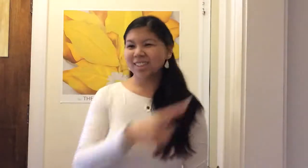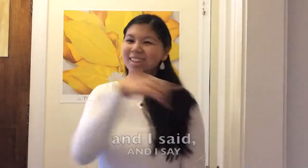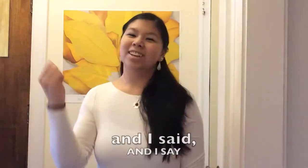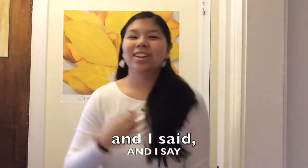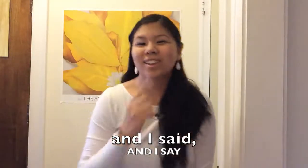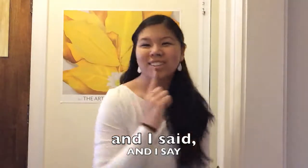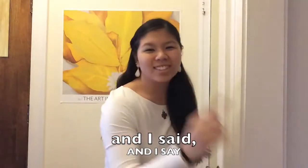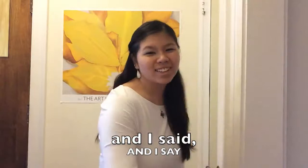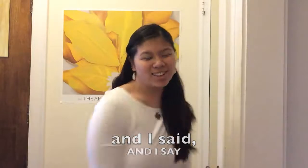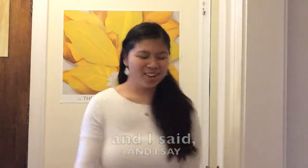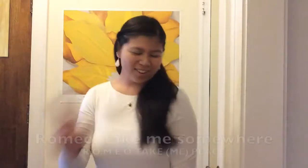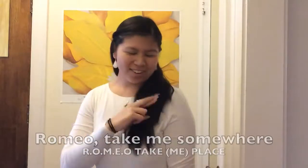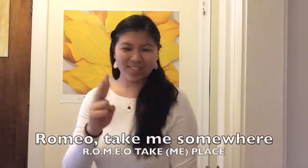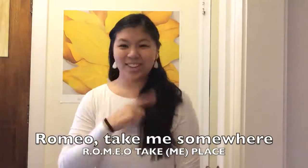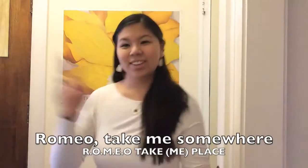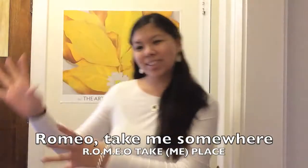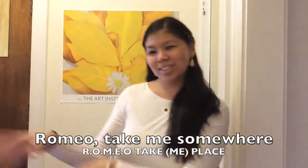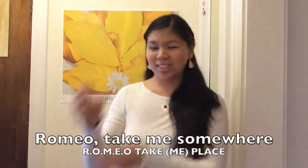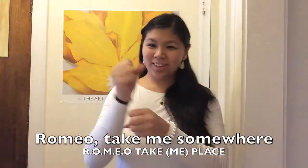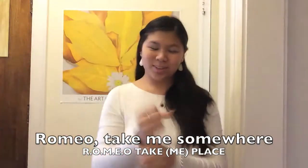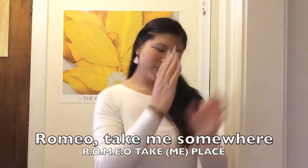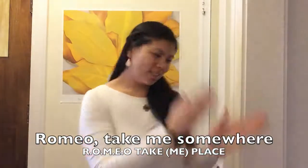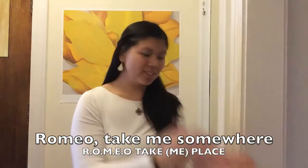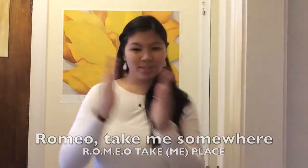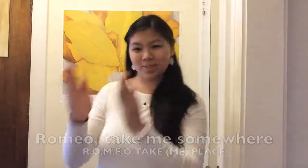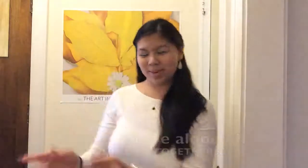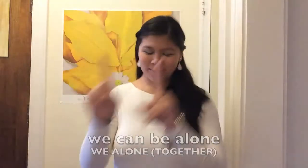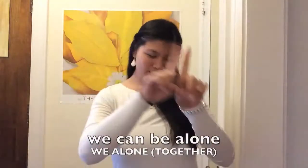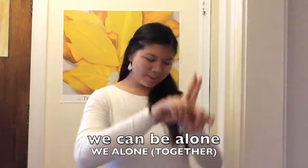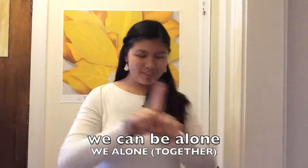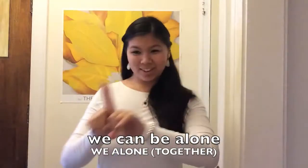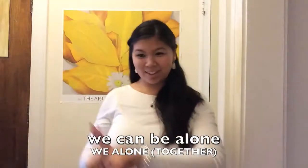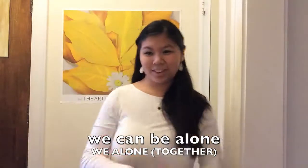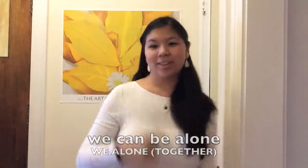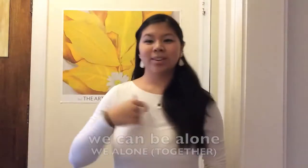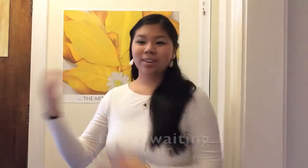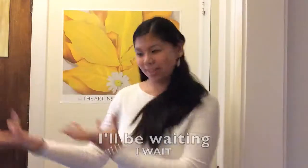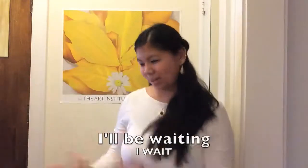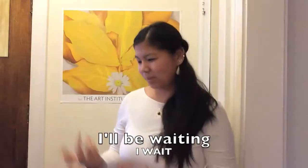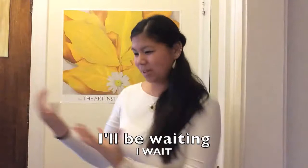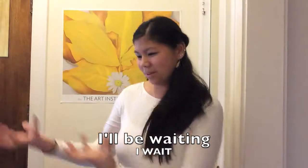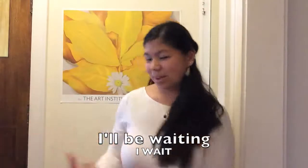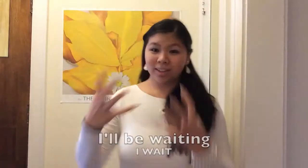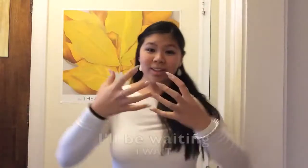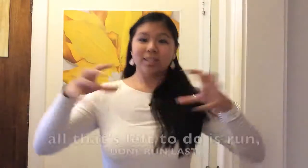And I said Romeo, take me somewhere we can be alone I'll be waiting,